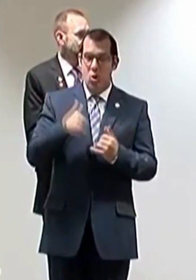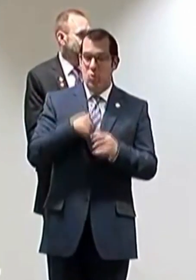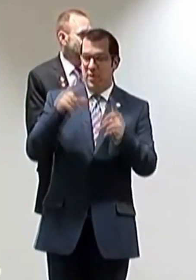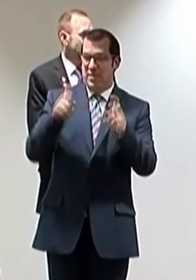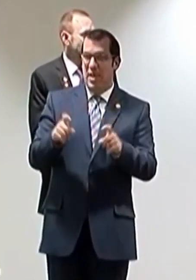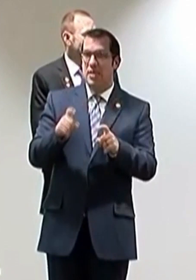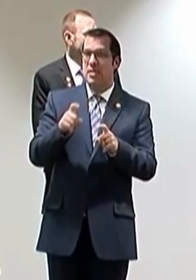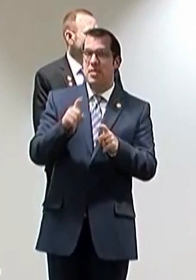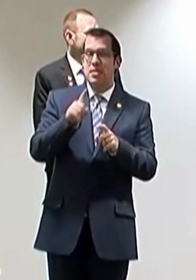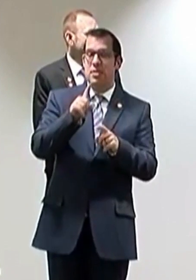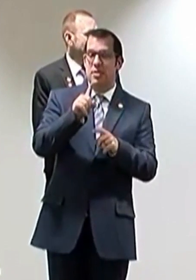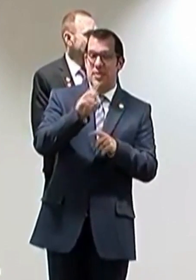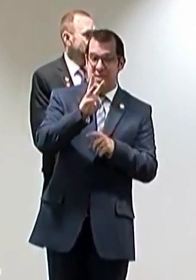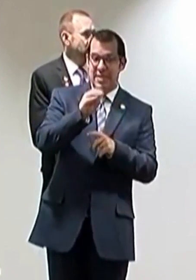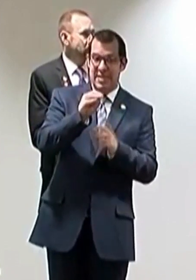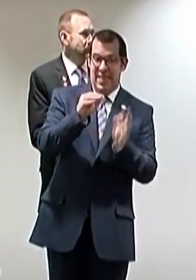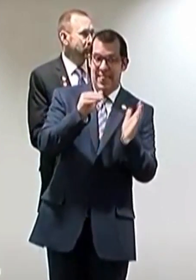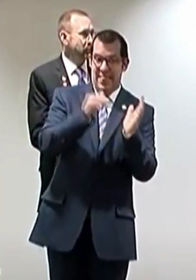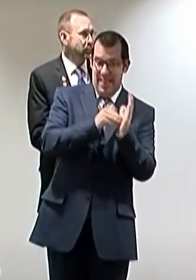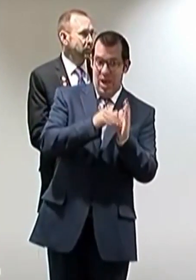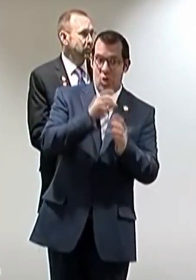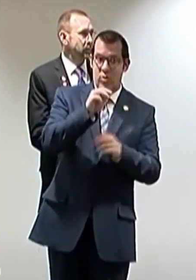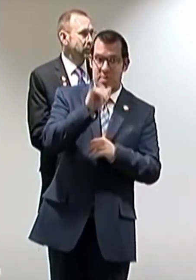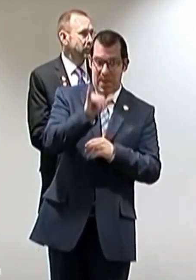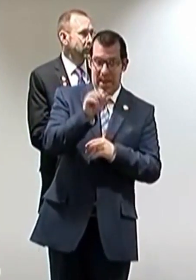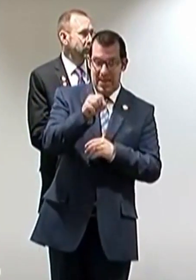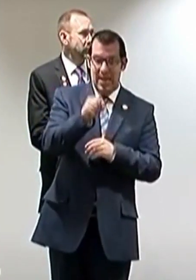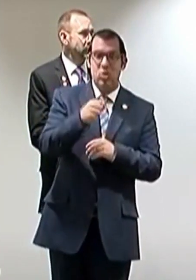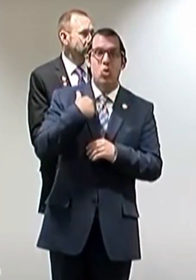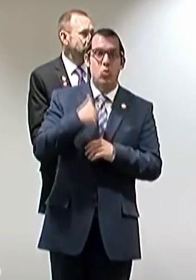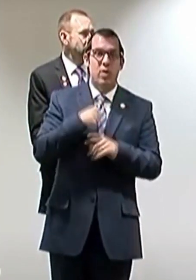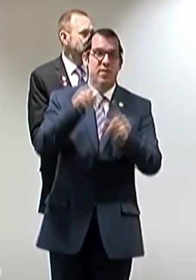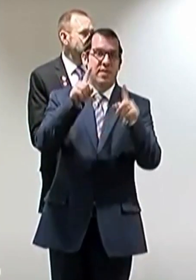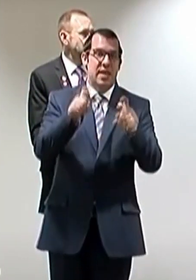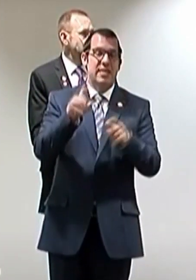just 60,000 in month of May, but we have tested